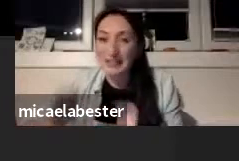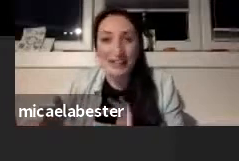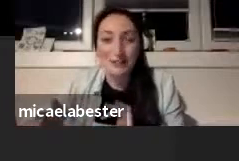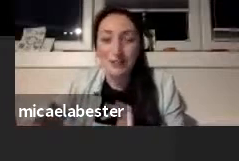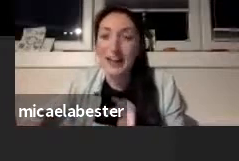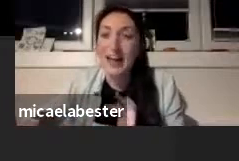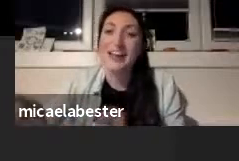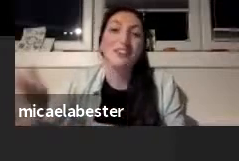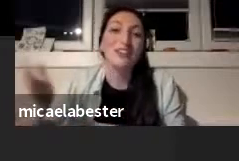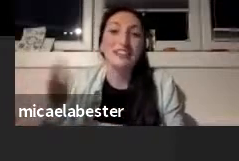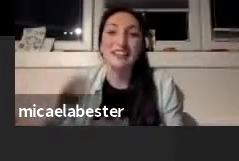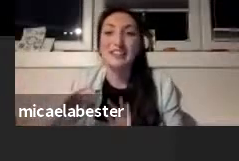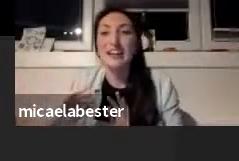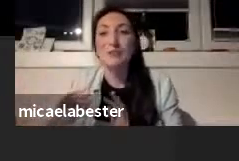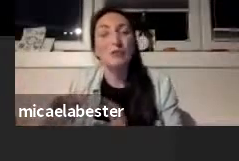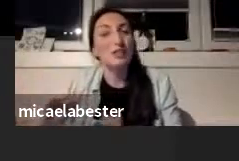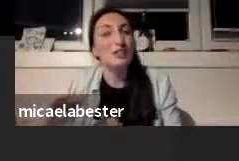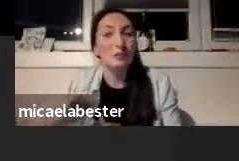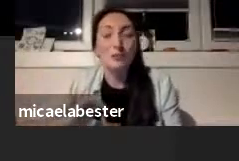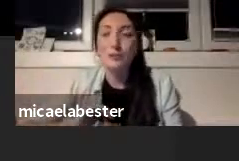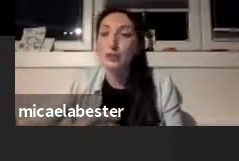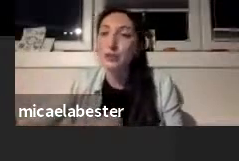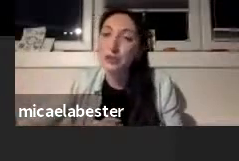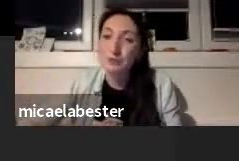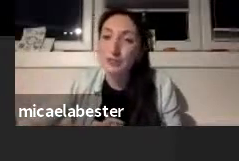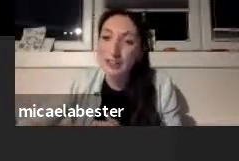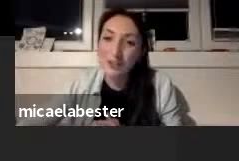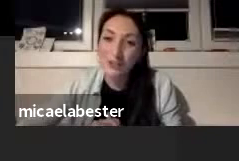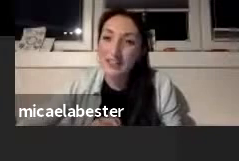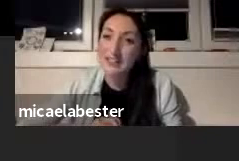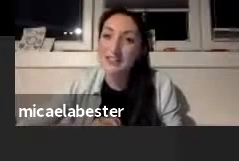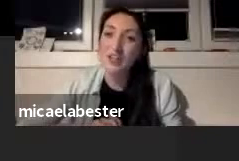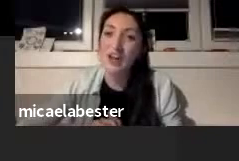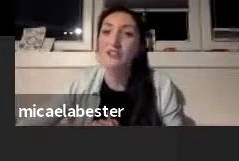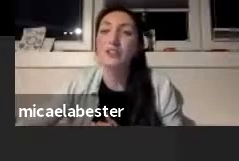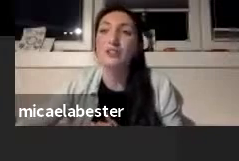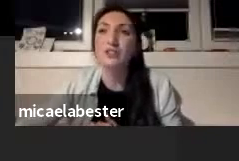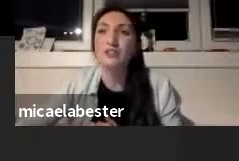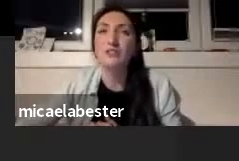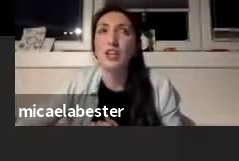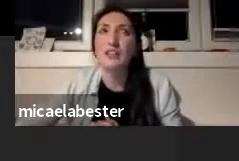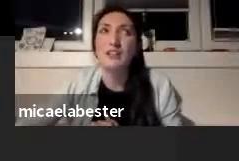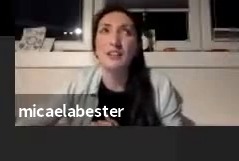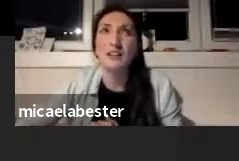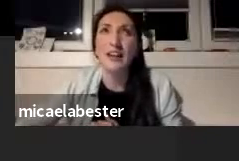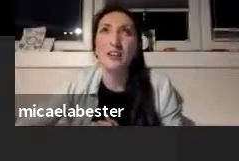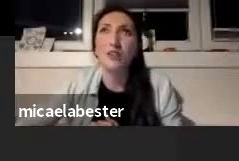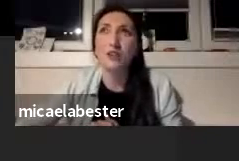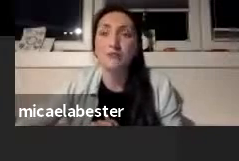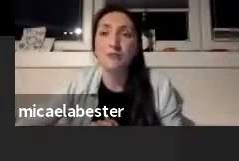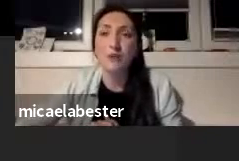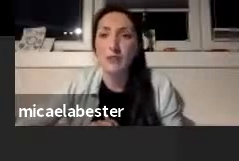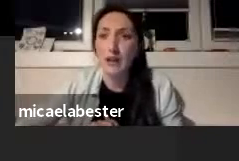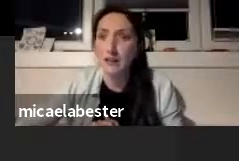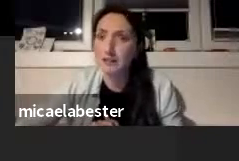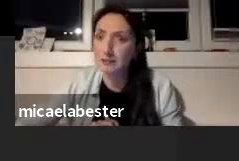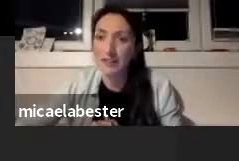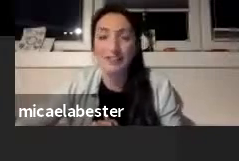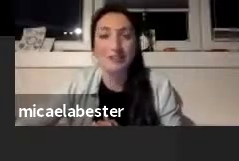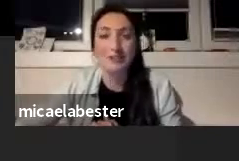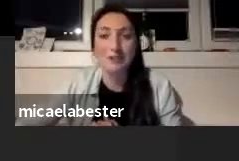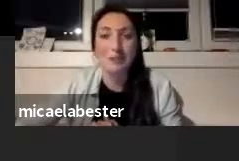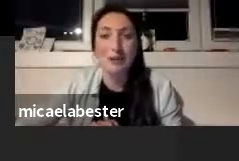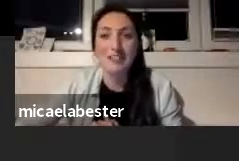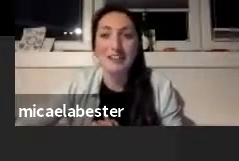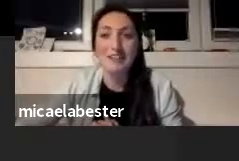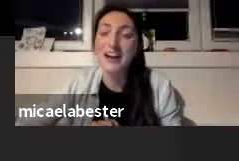studying BSL if you can, or at least like watching some cool YouTube videos. There's a channel called Jessica Kelgren Fozard. I